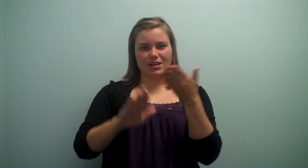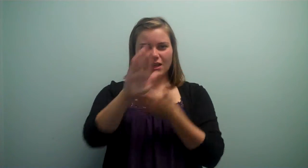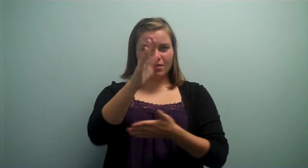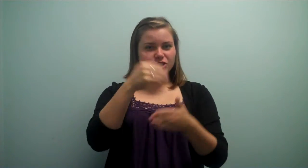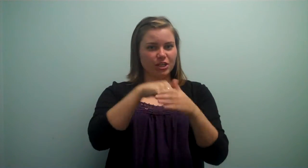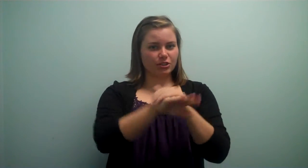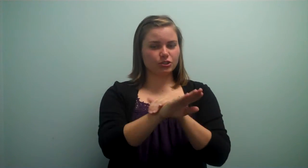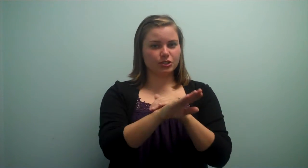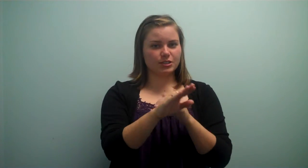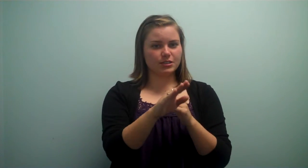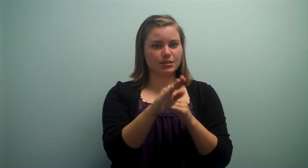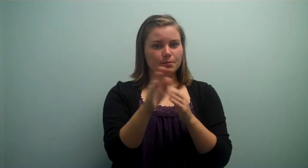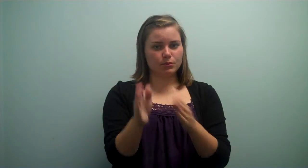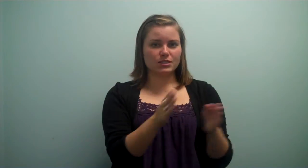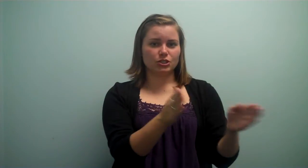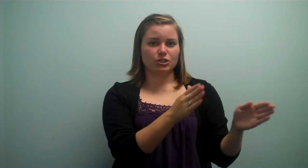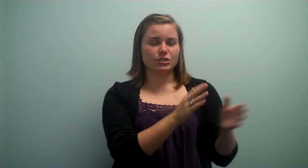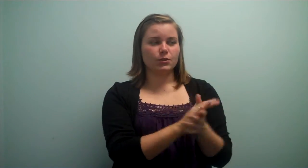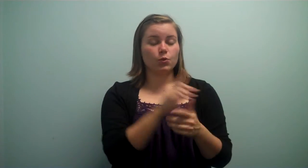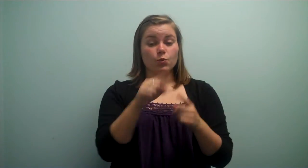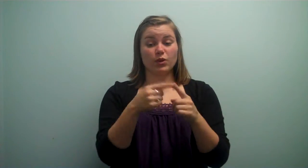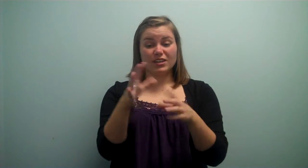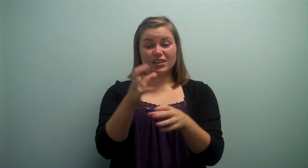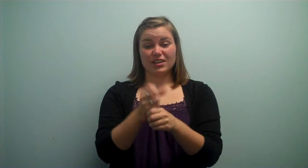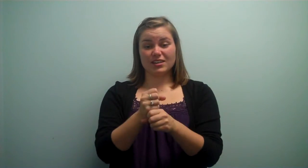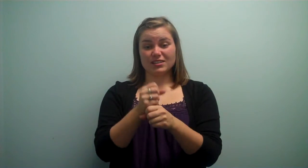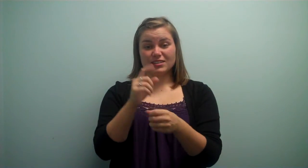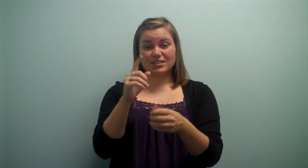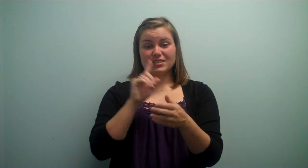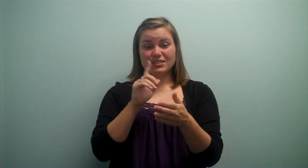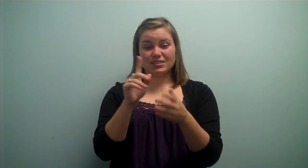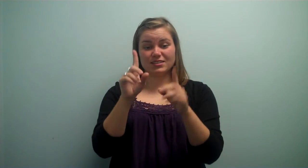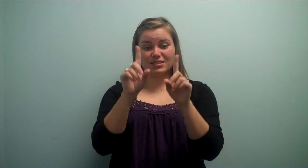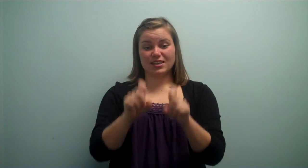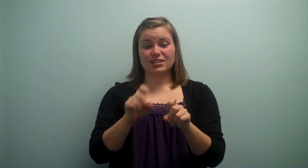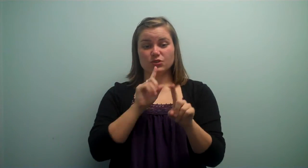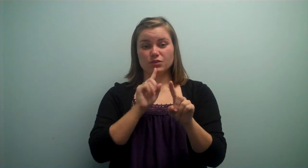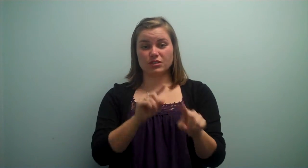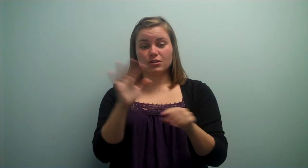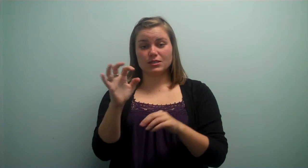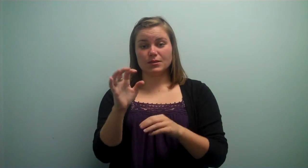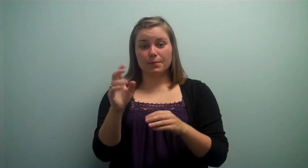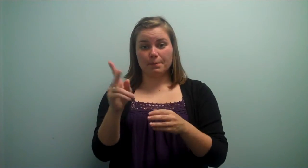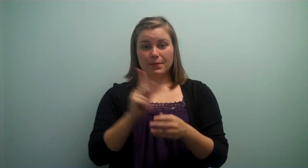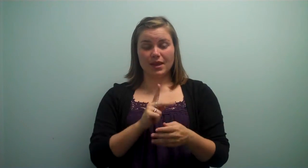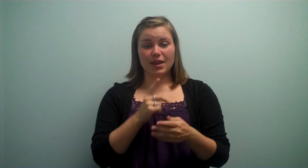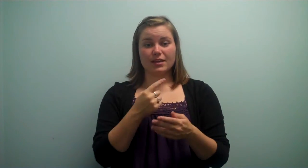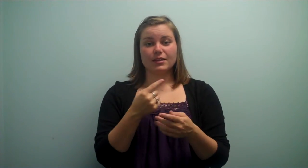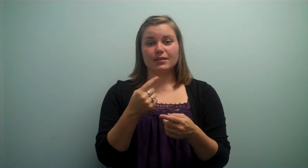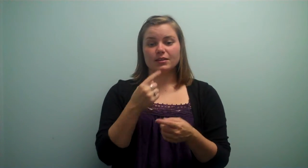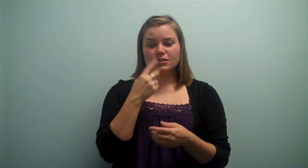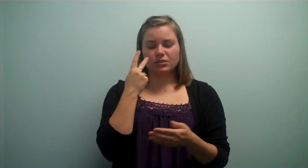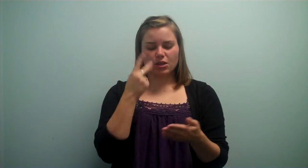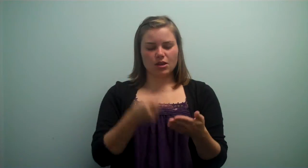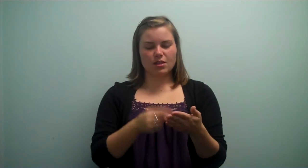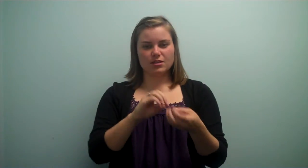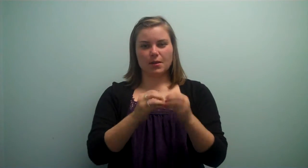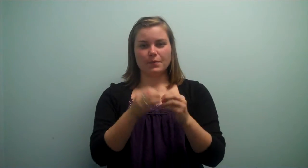procedures. When he received his test scores back, he saw the number 98 on the paper. Well, he was quite